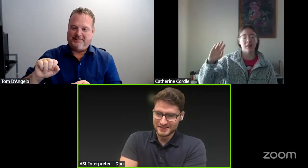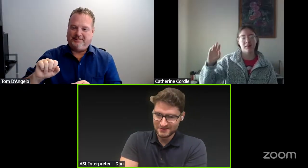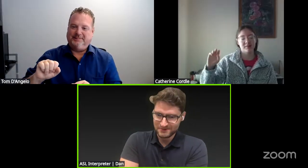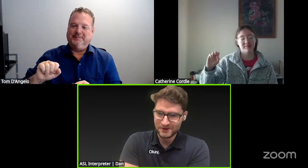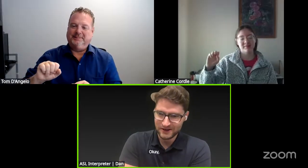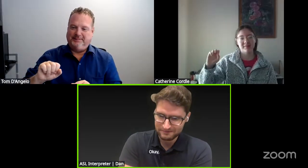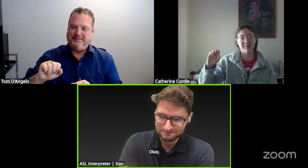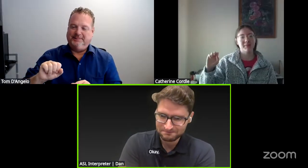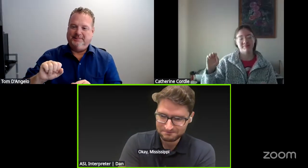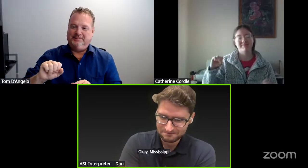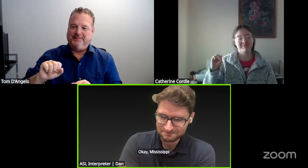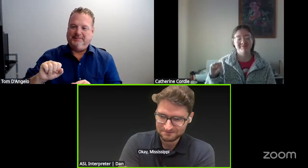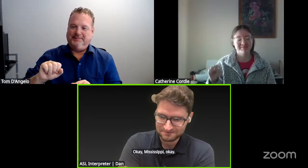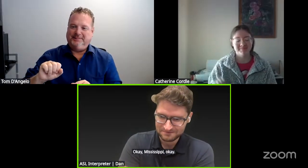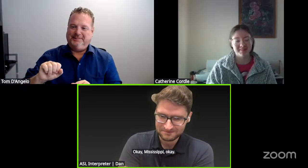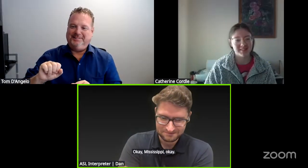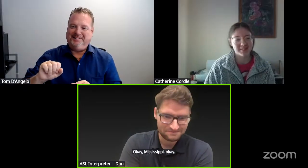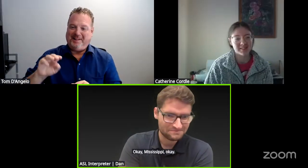Okay, Mississippi. Okay.